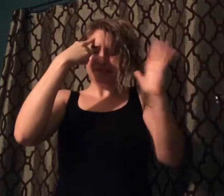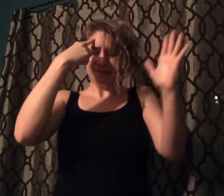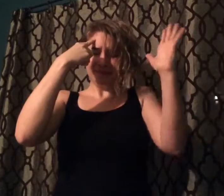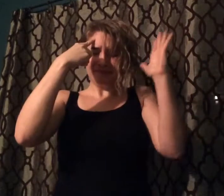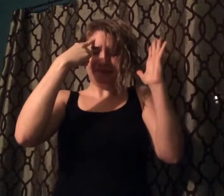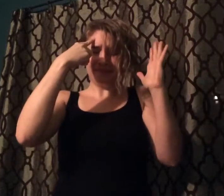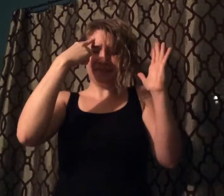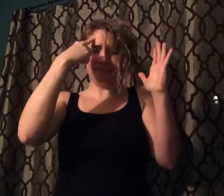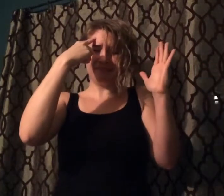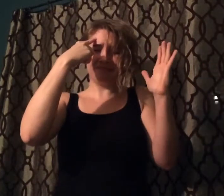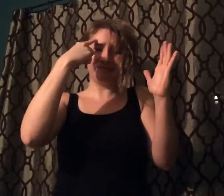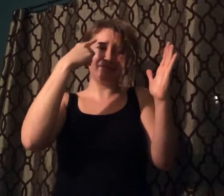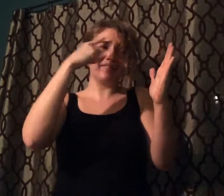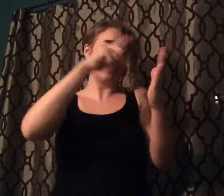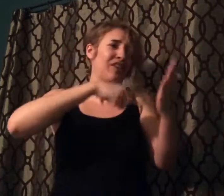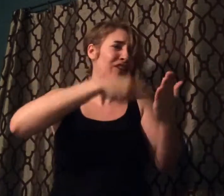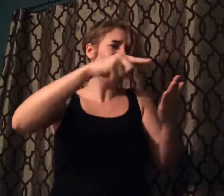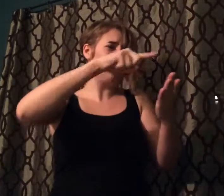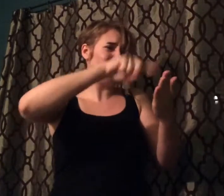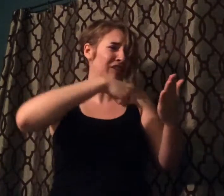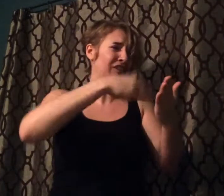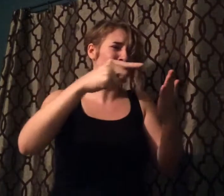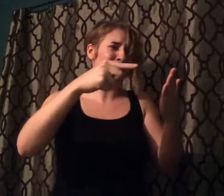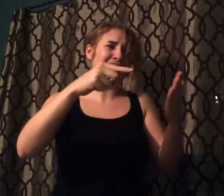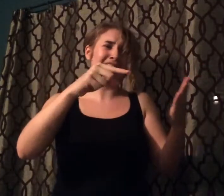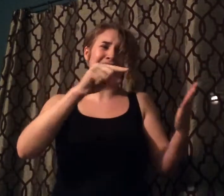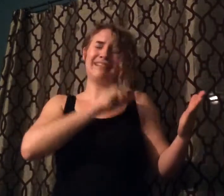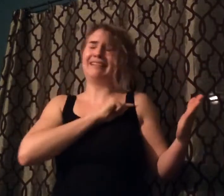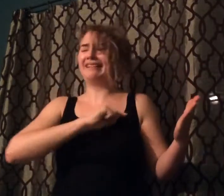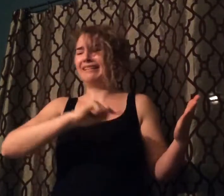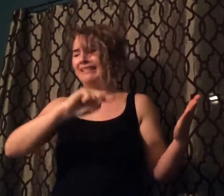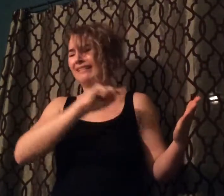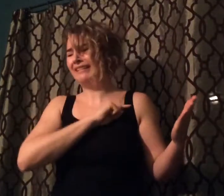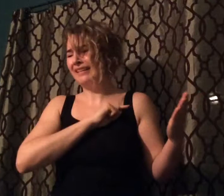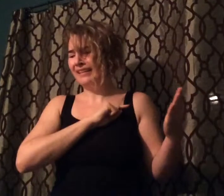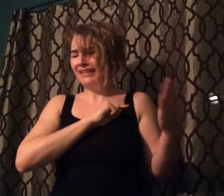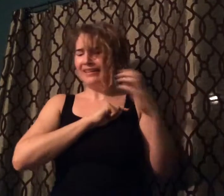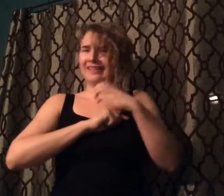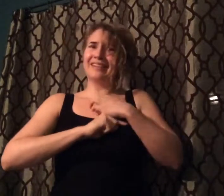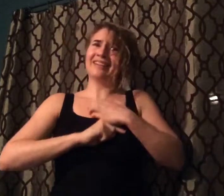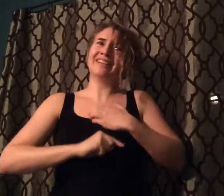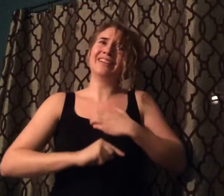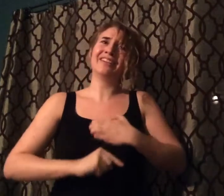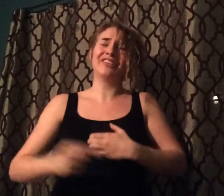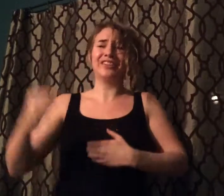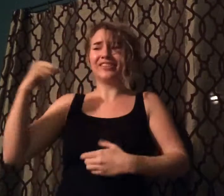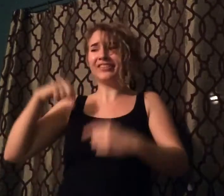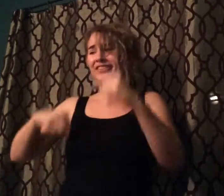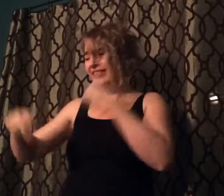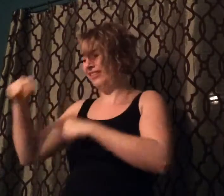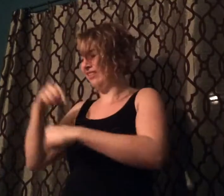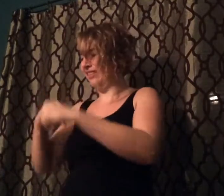up the words You'll never get back Staring at the ceiling